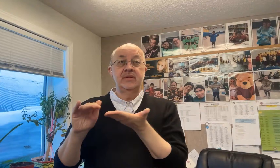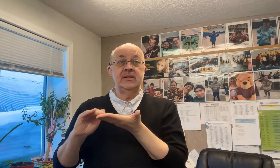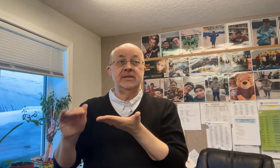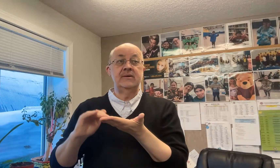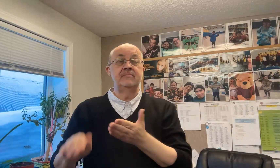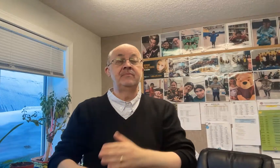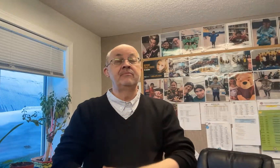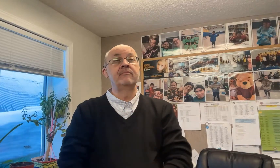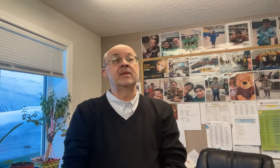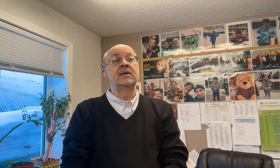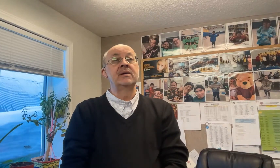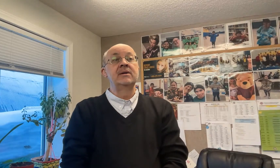up.